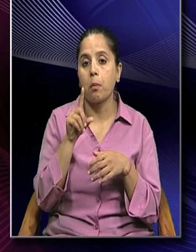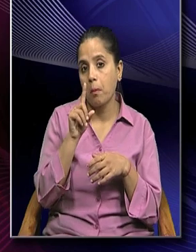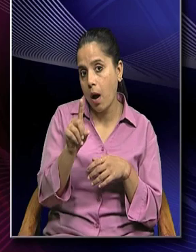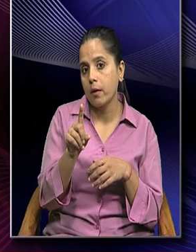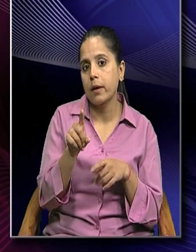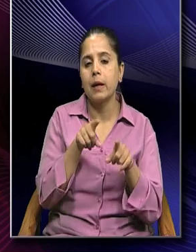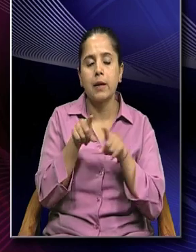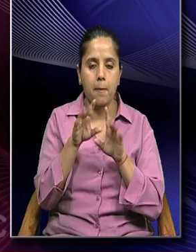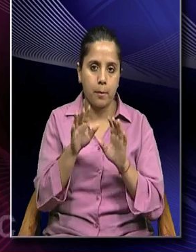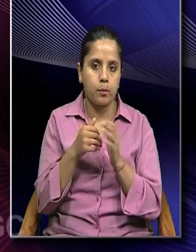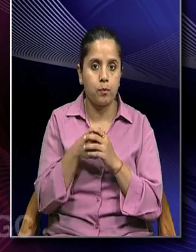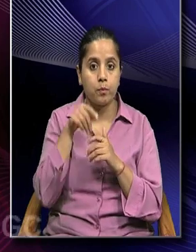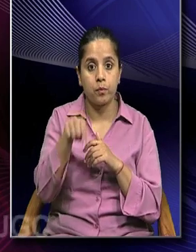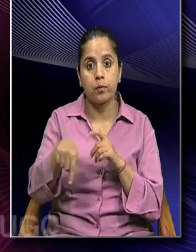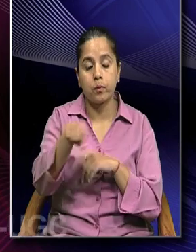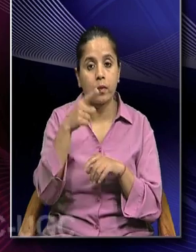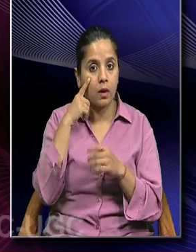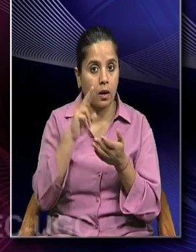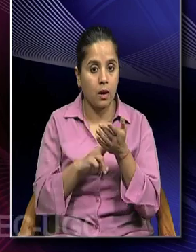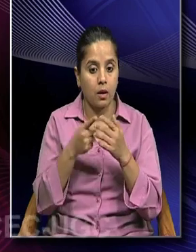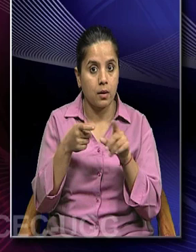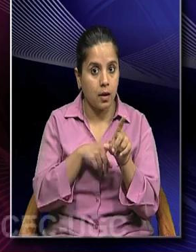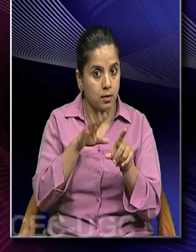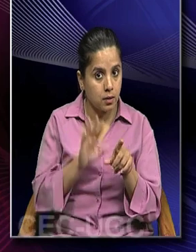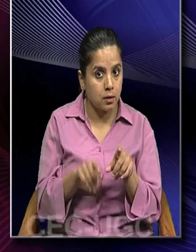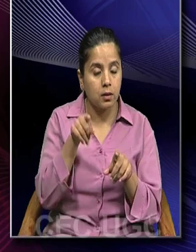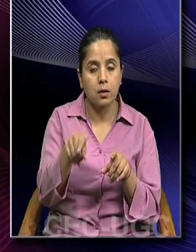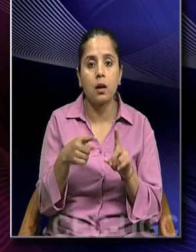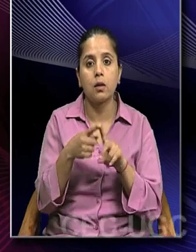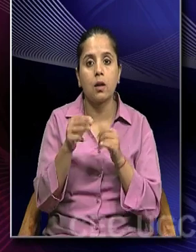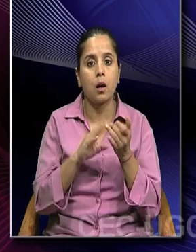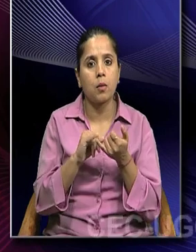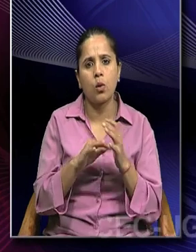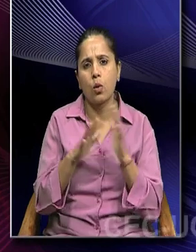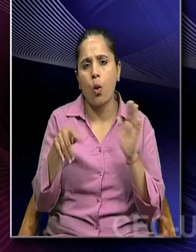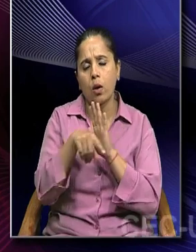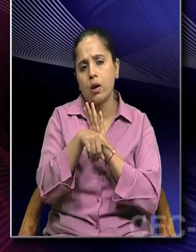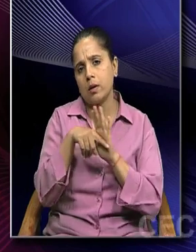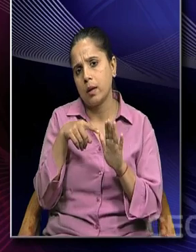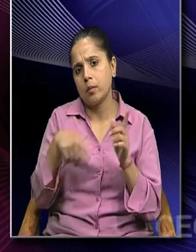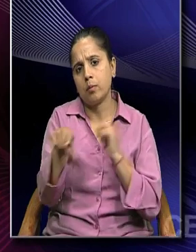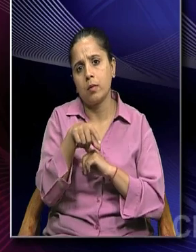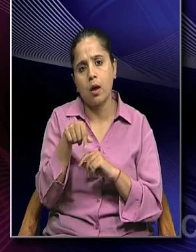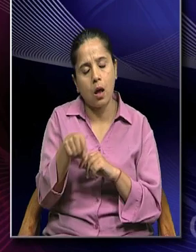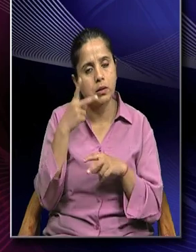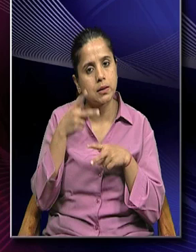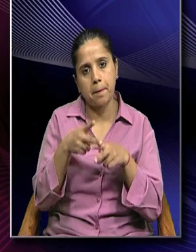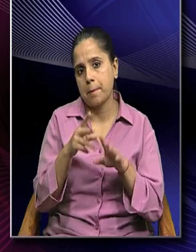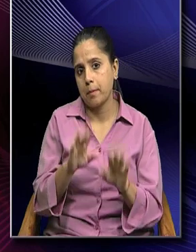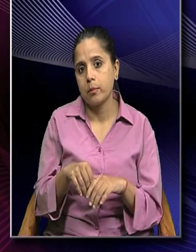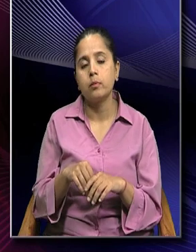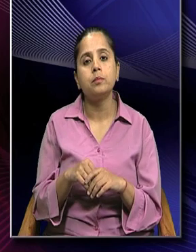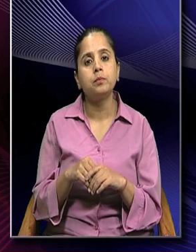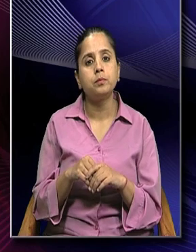suppose there is an intensity of tamas, what will happen? Lot of negative energy will actually prevail. So,